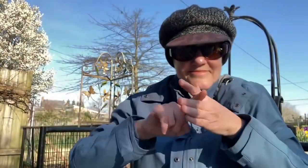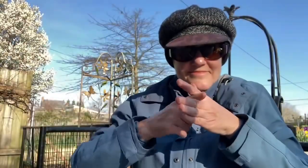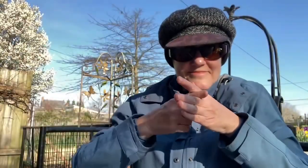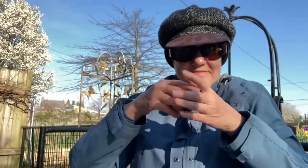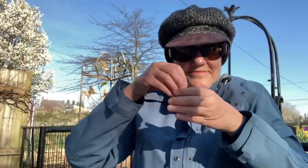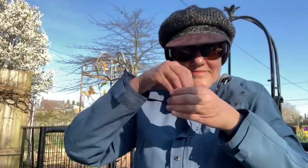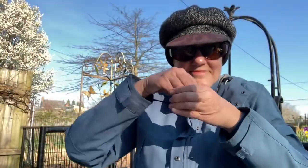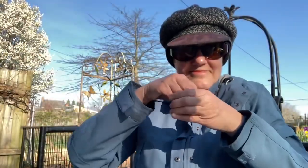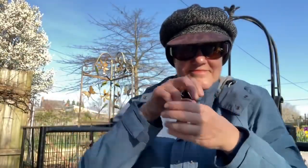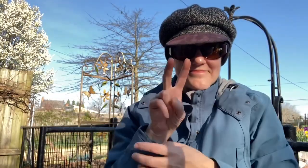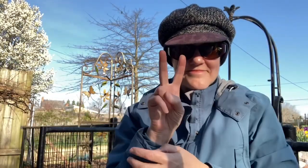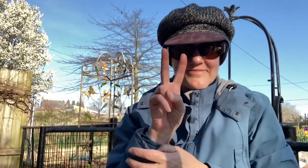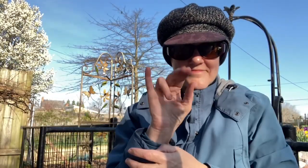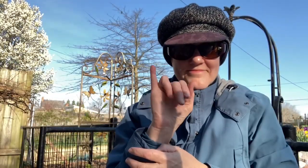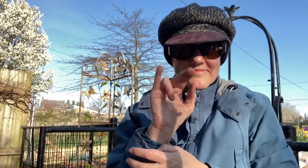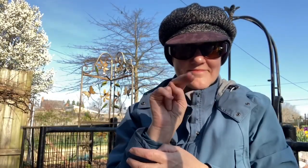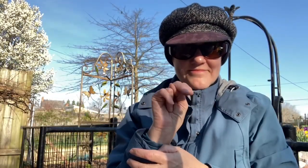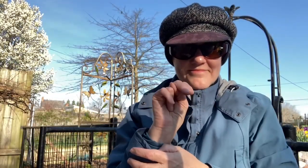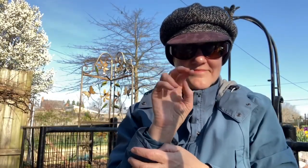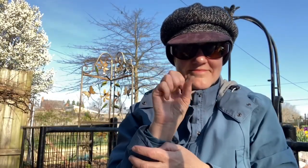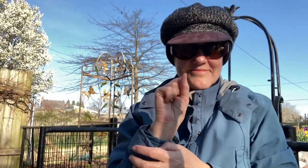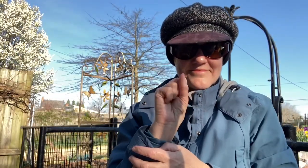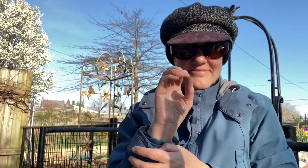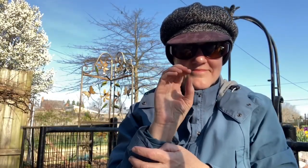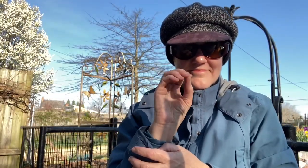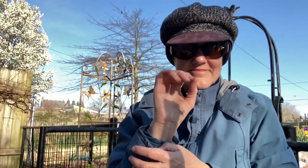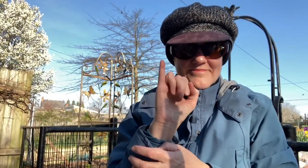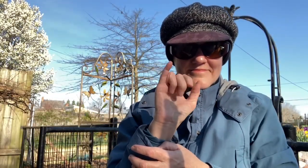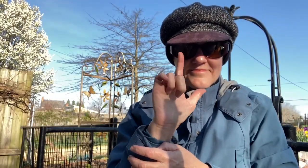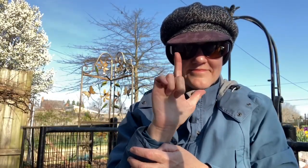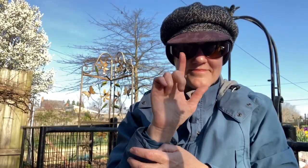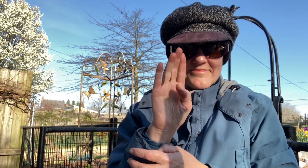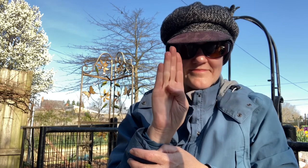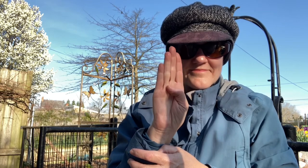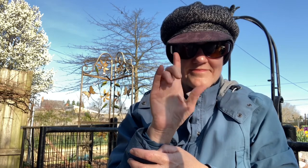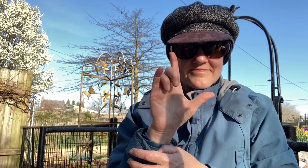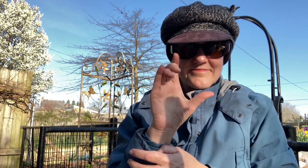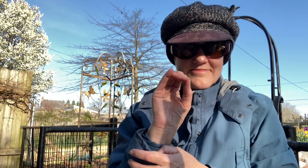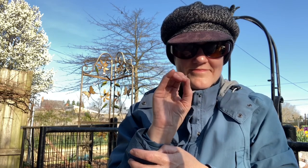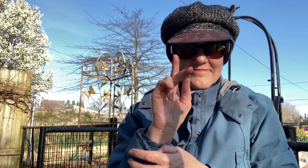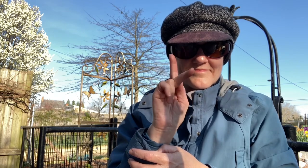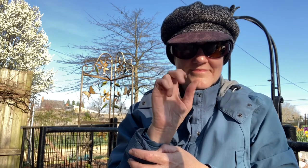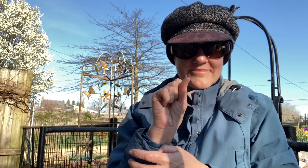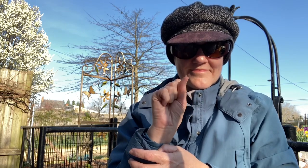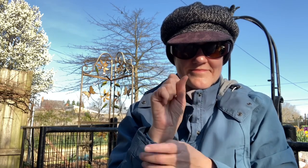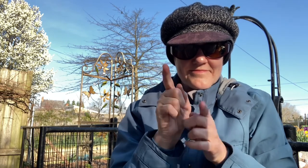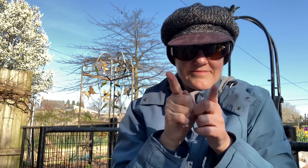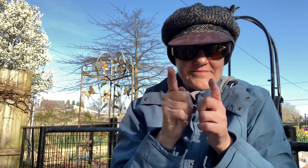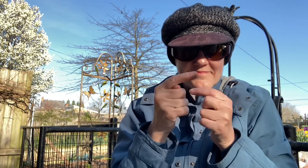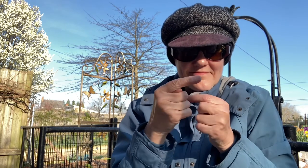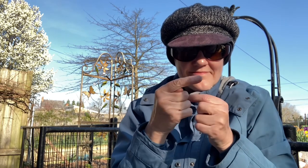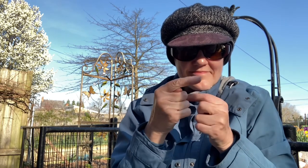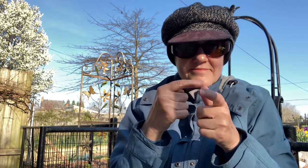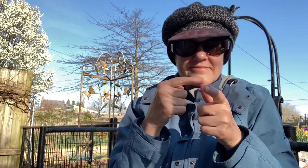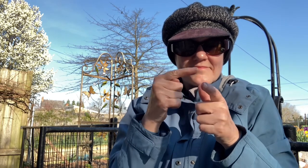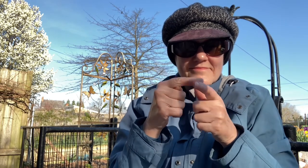I started them in 2-inch soil blocks, then potted them up